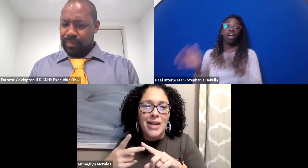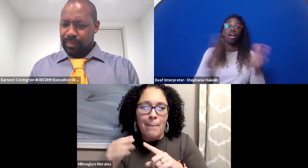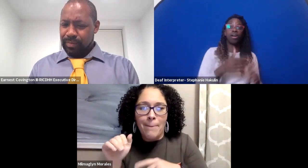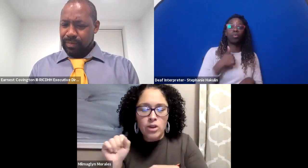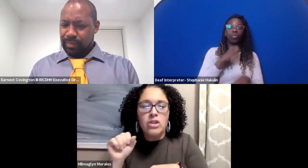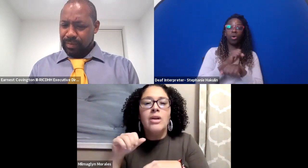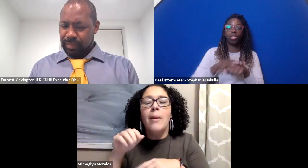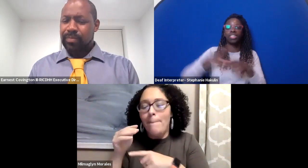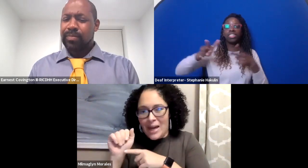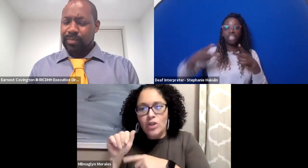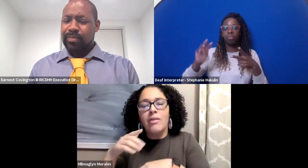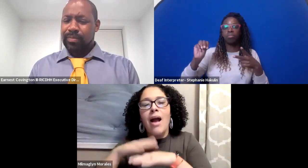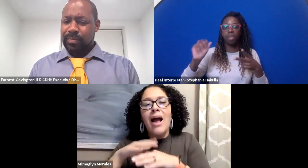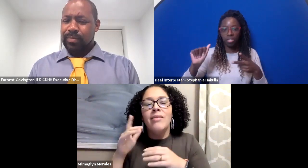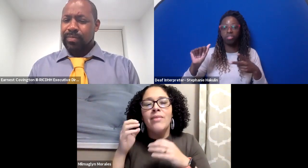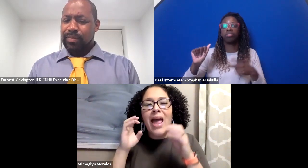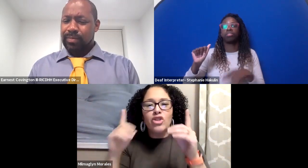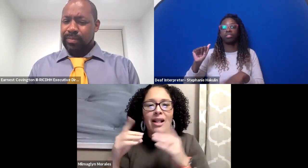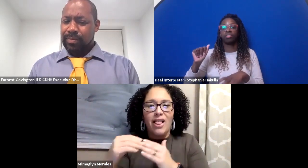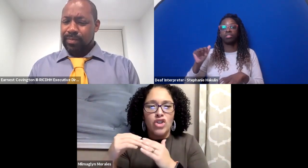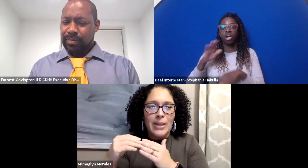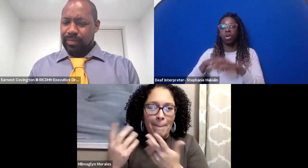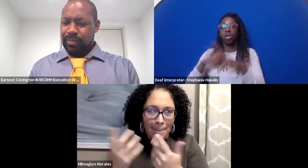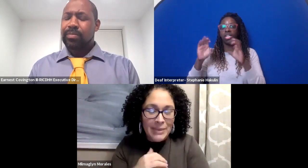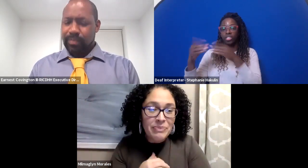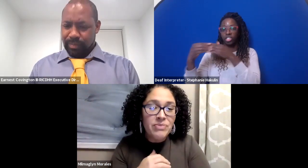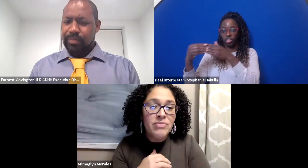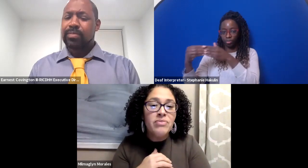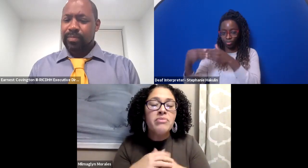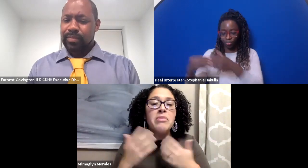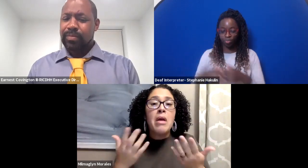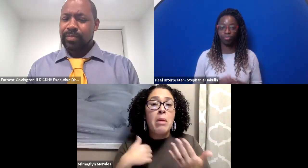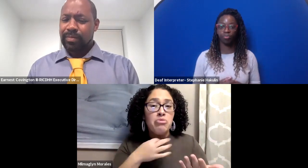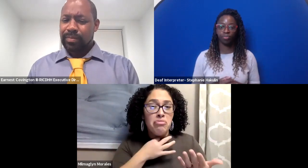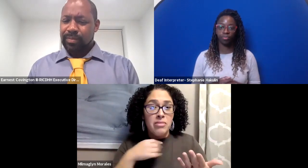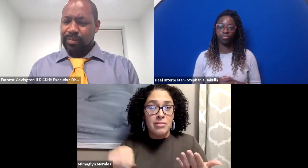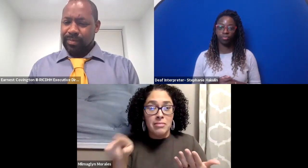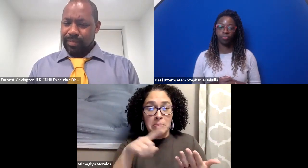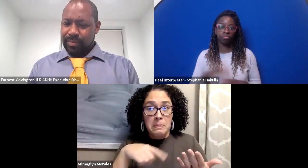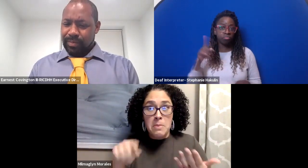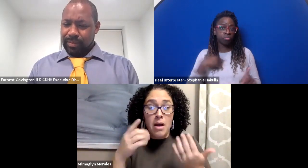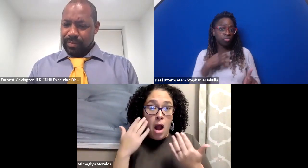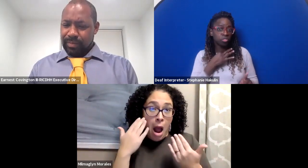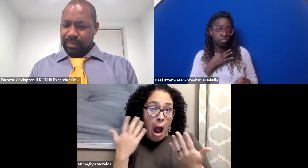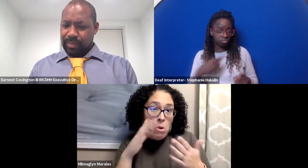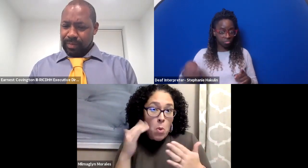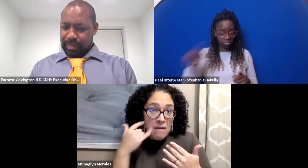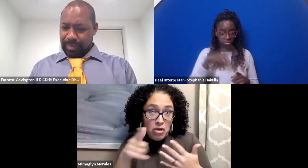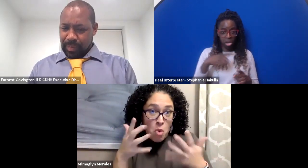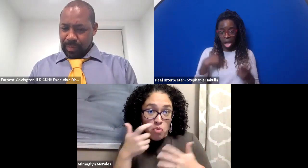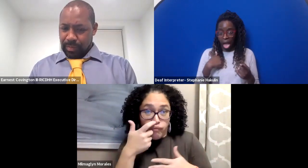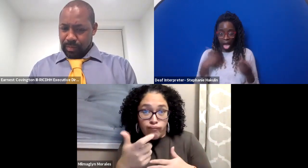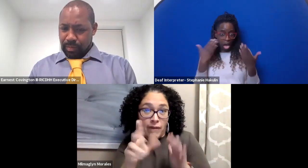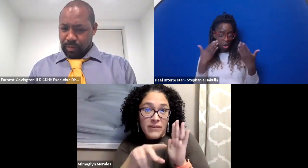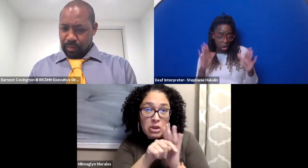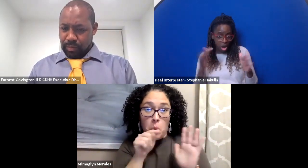ed. Now I work on my I'm working on my second master's now, educational leadership. And